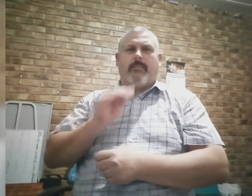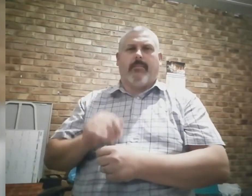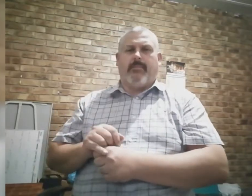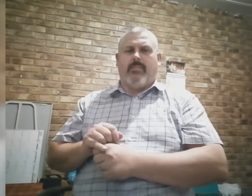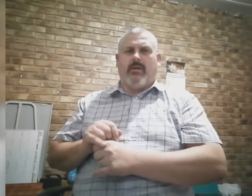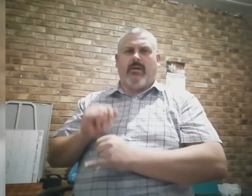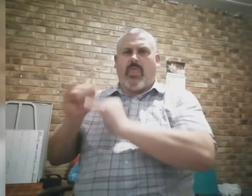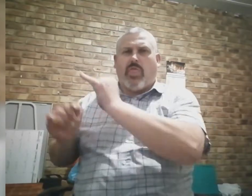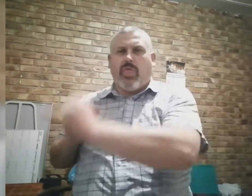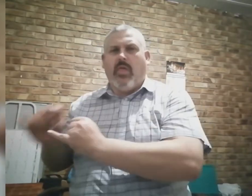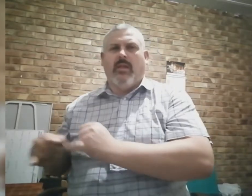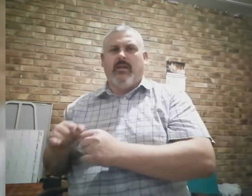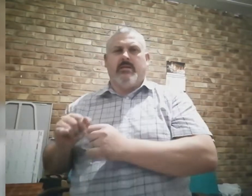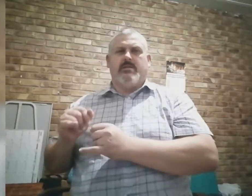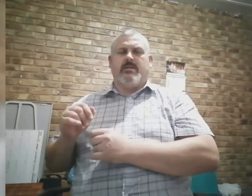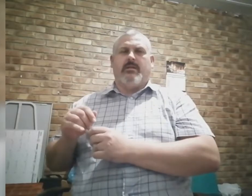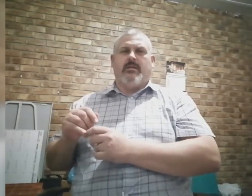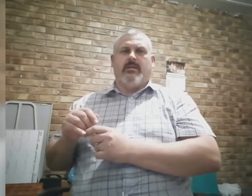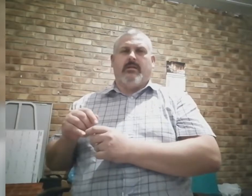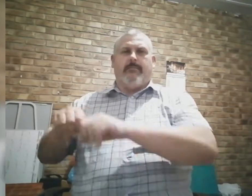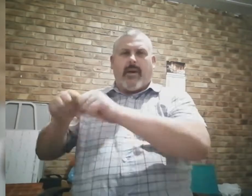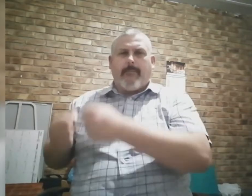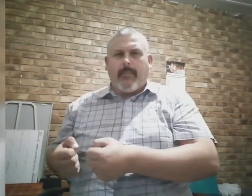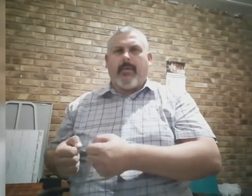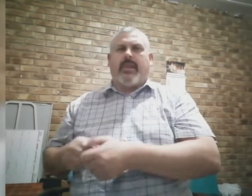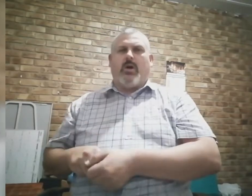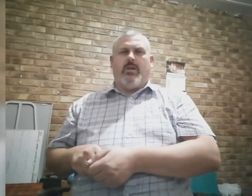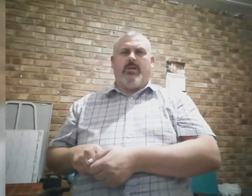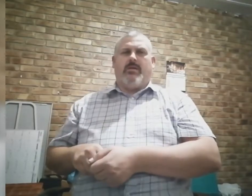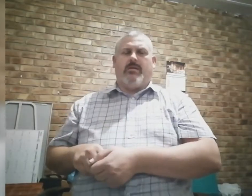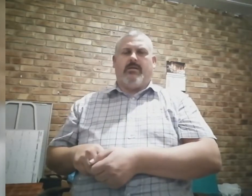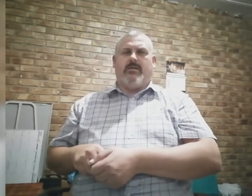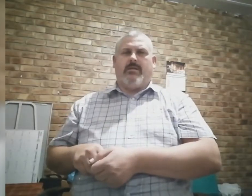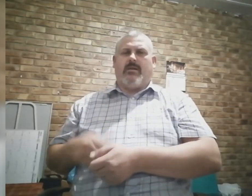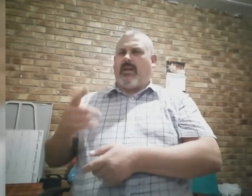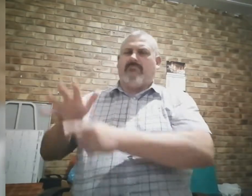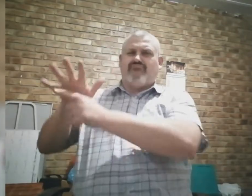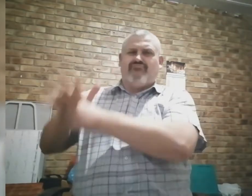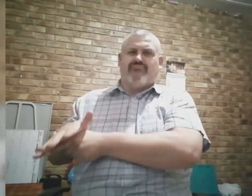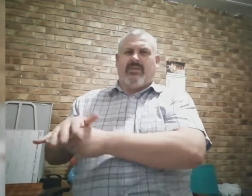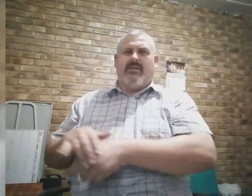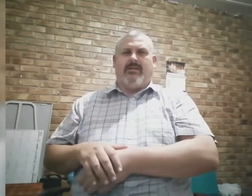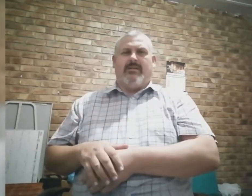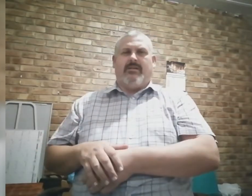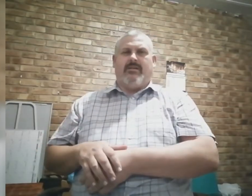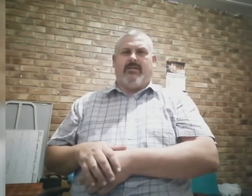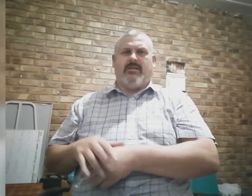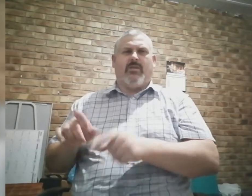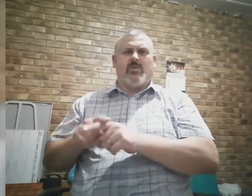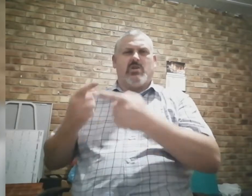break people down, like also